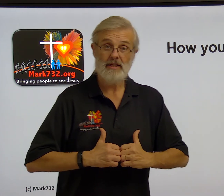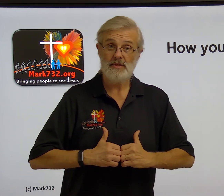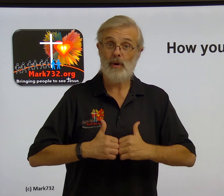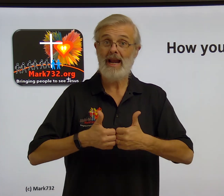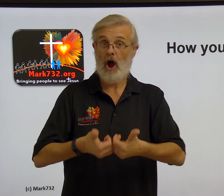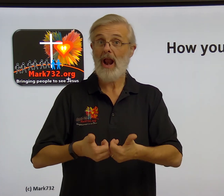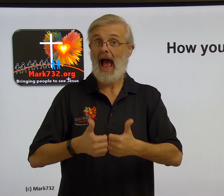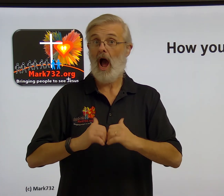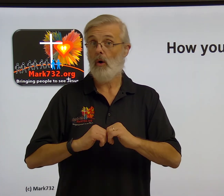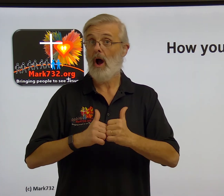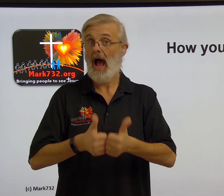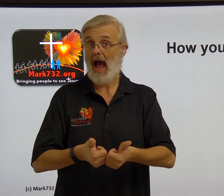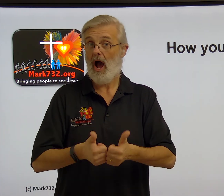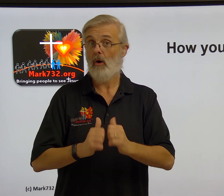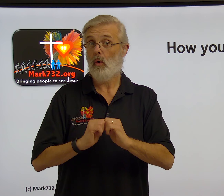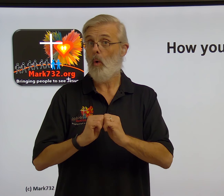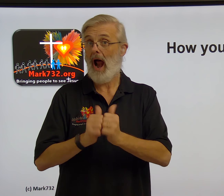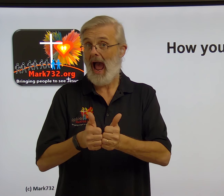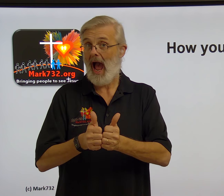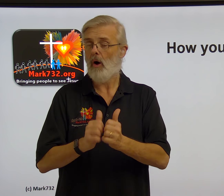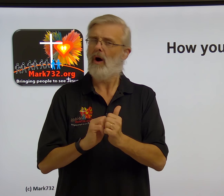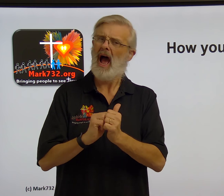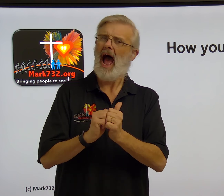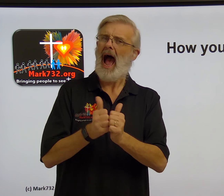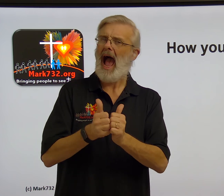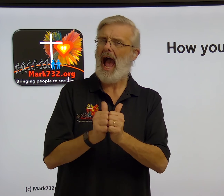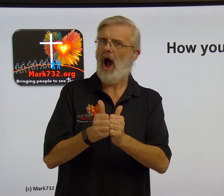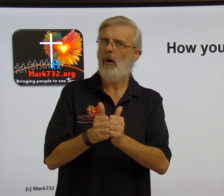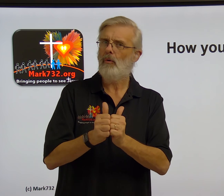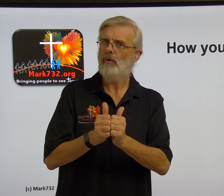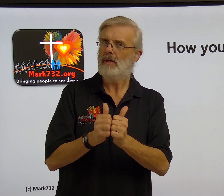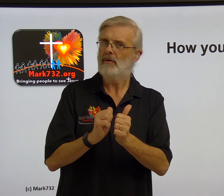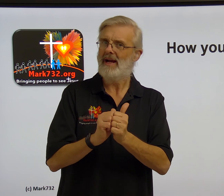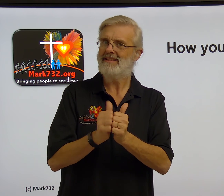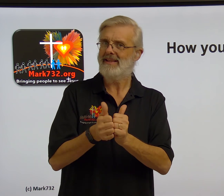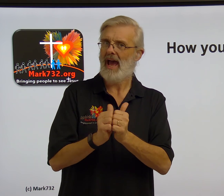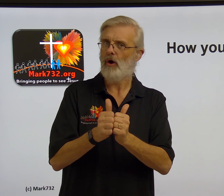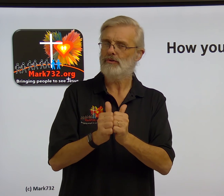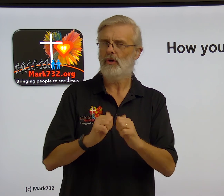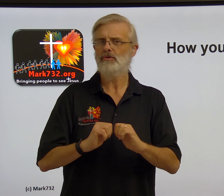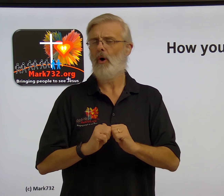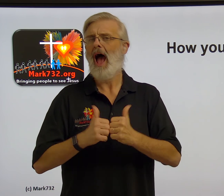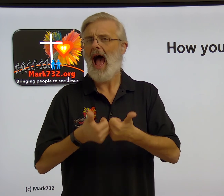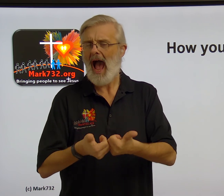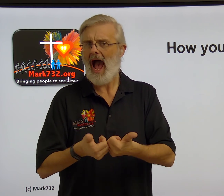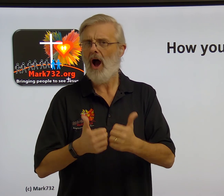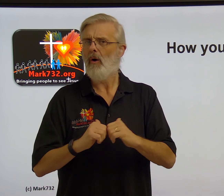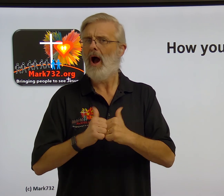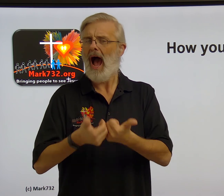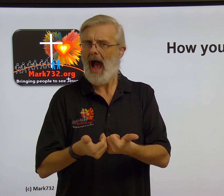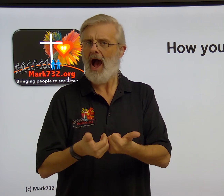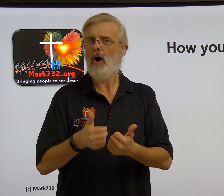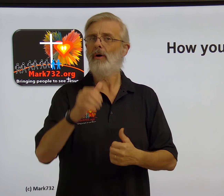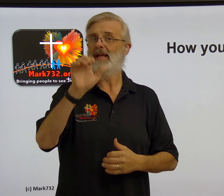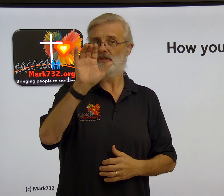just bring it out how how or how how you might see that also so how how is